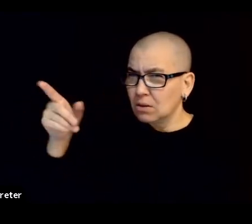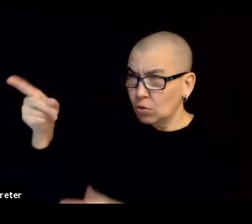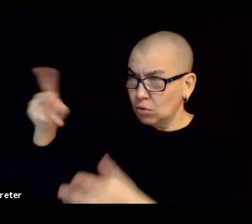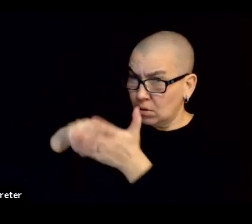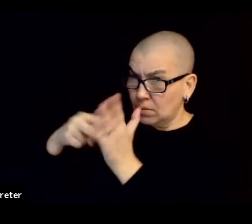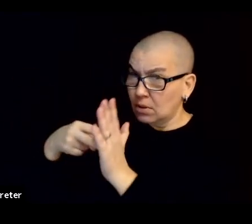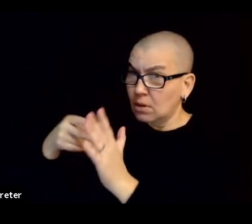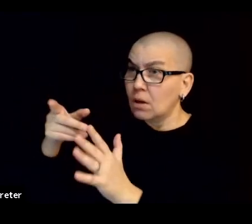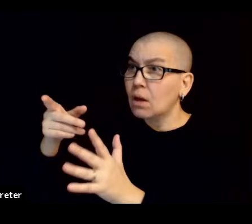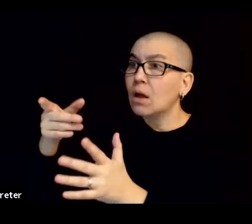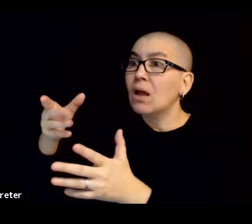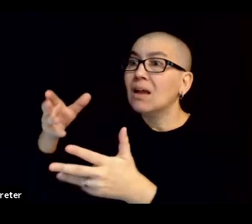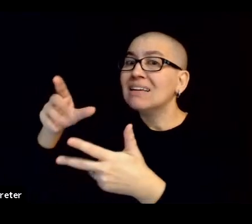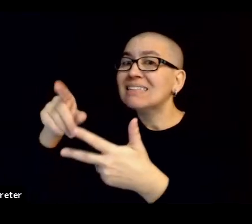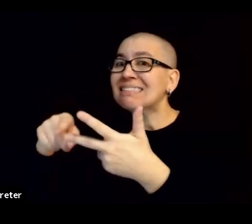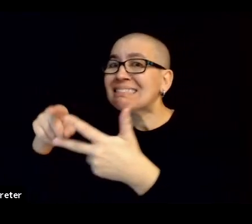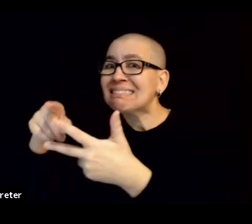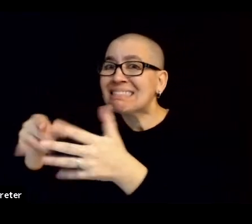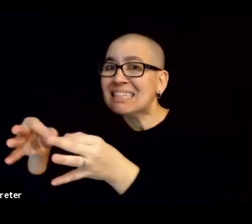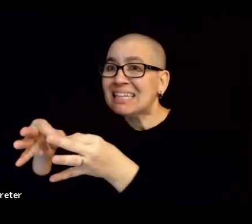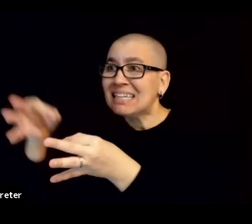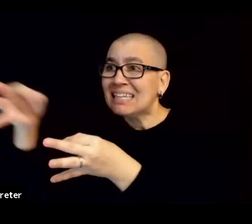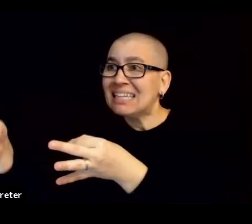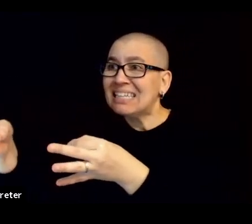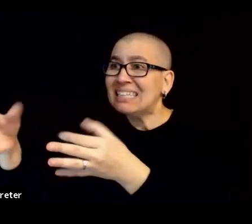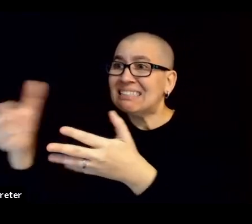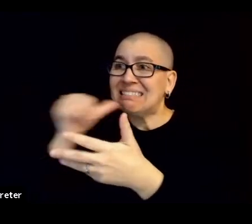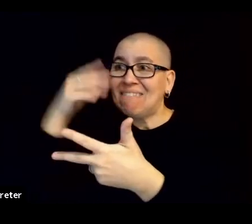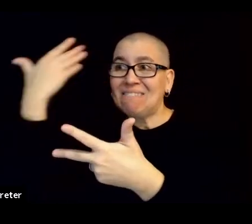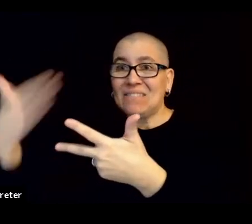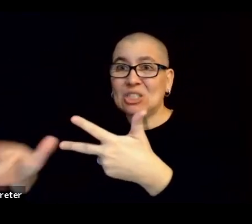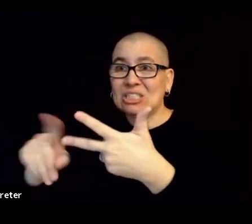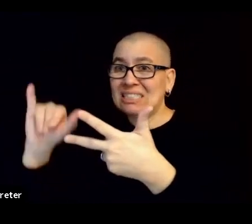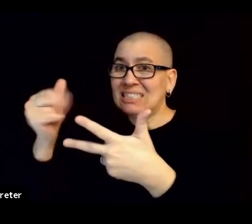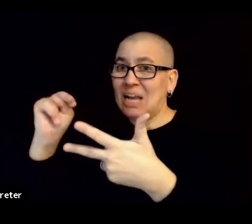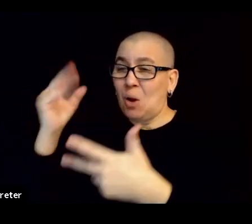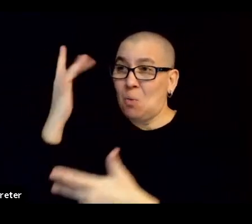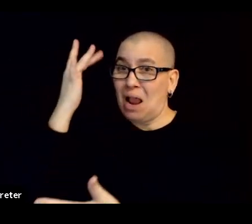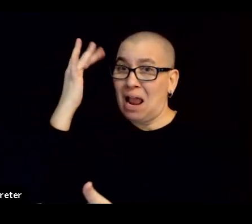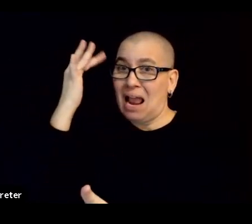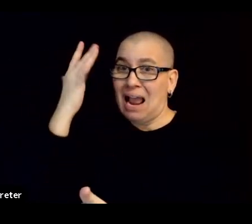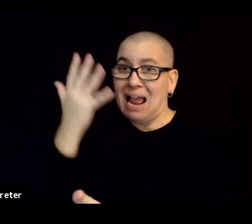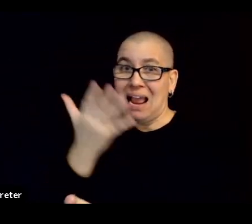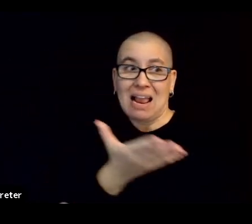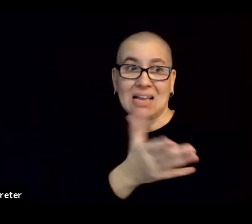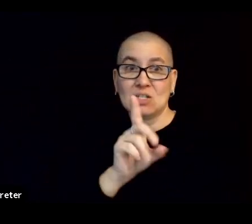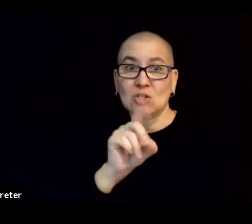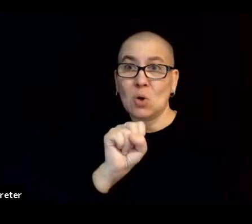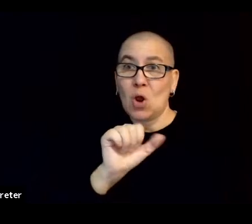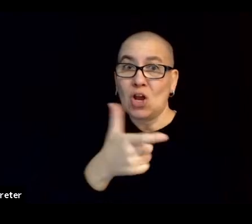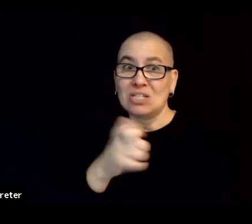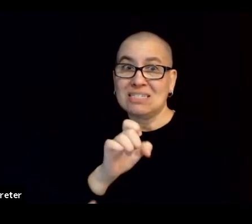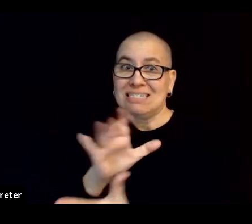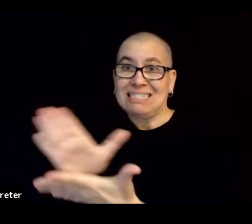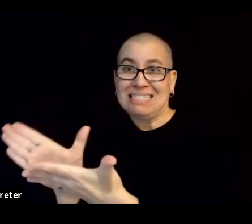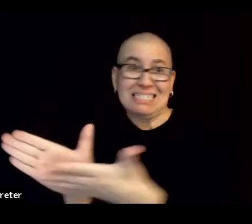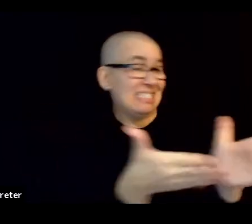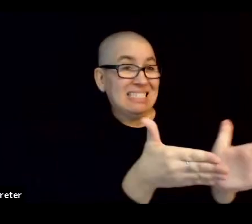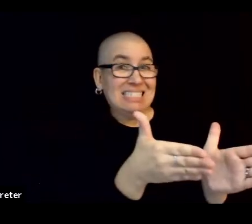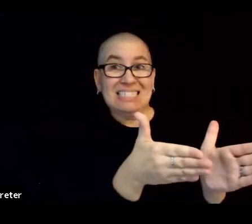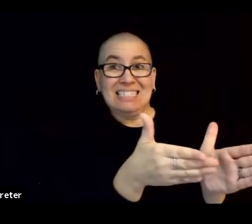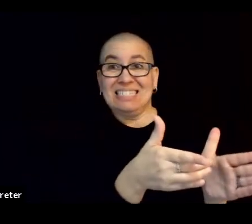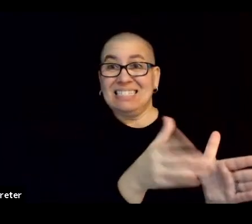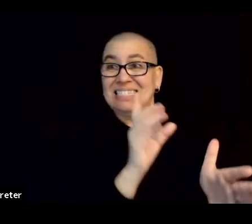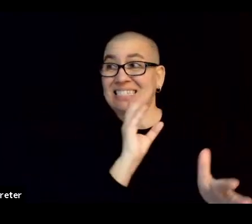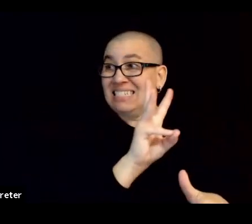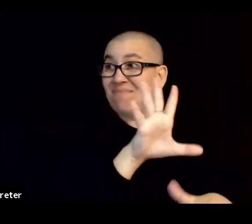even into February, given now that more Minnesotans, particularly those over 65,